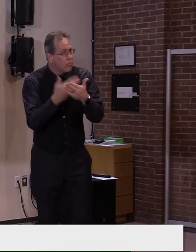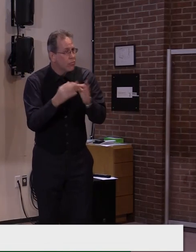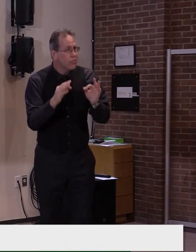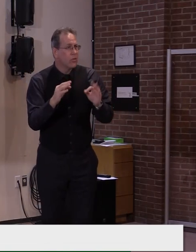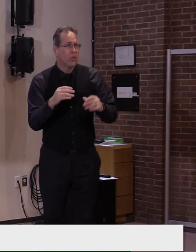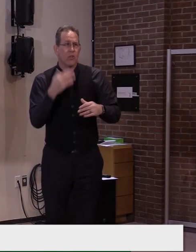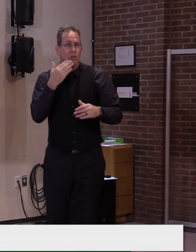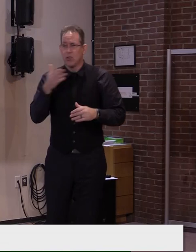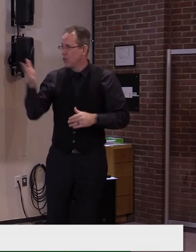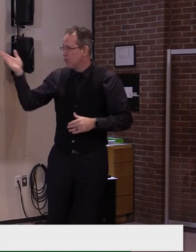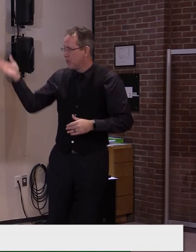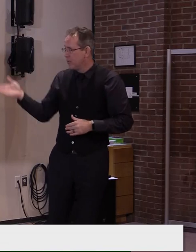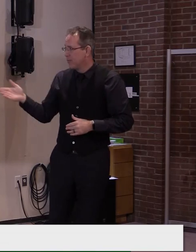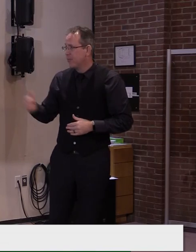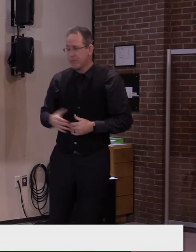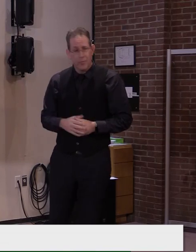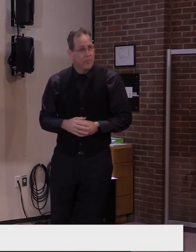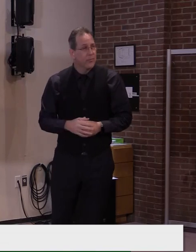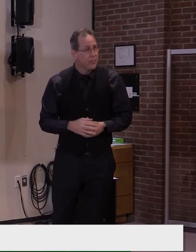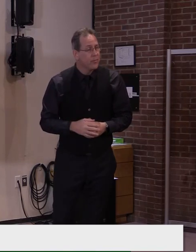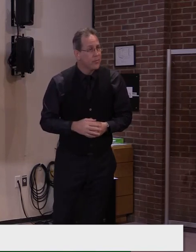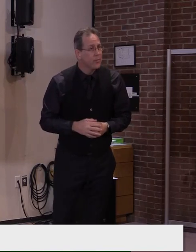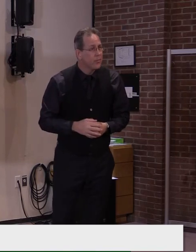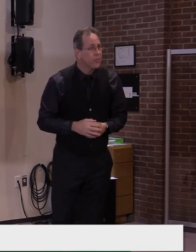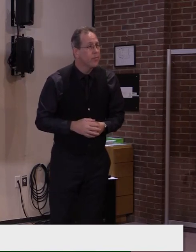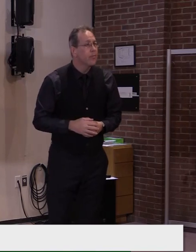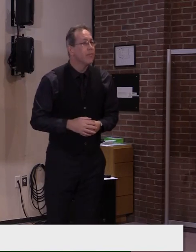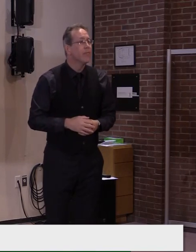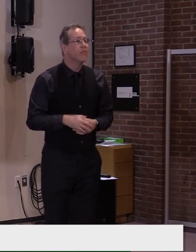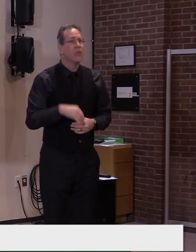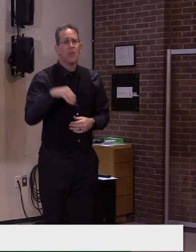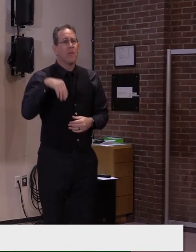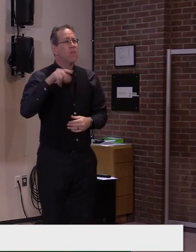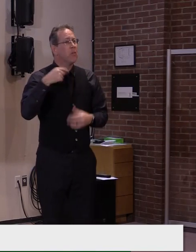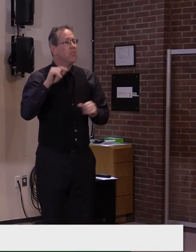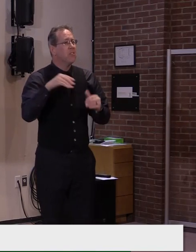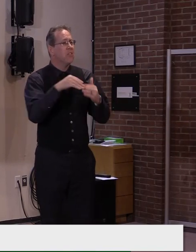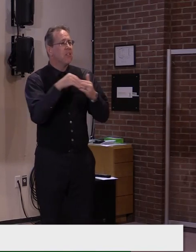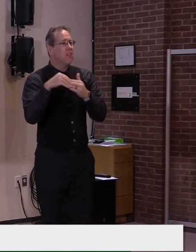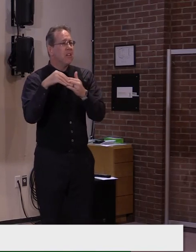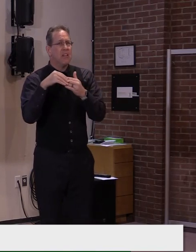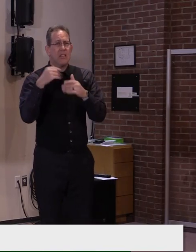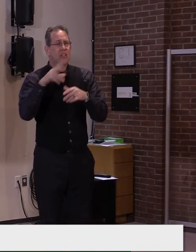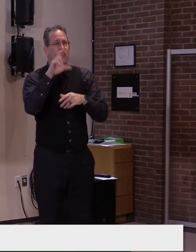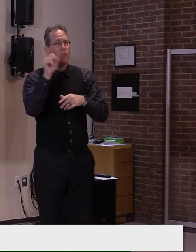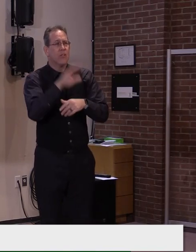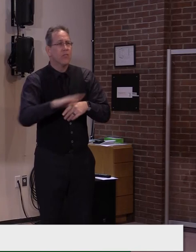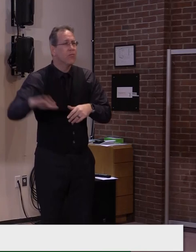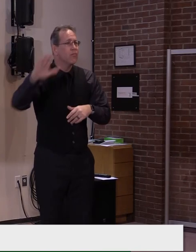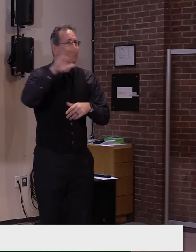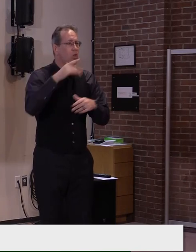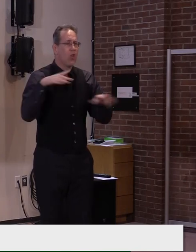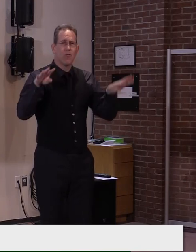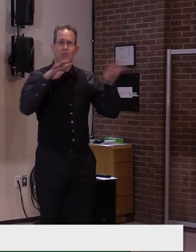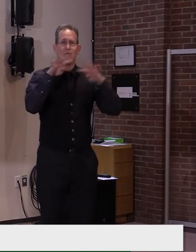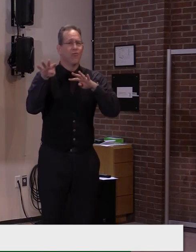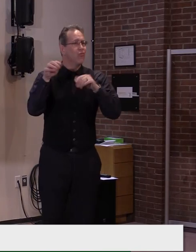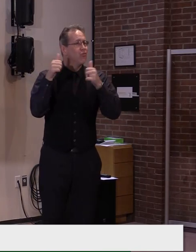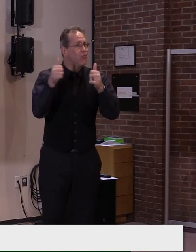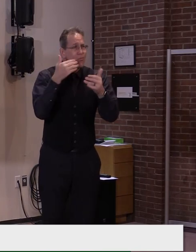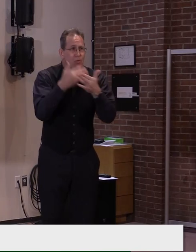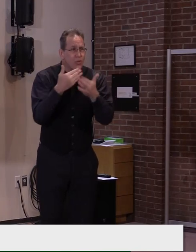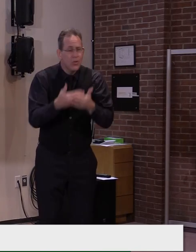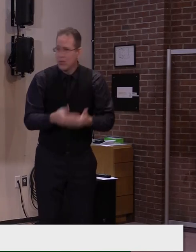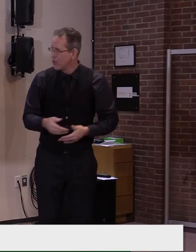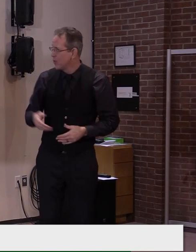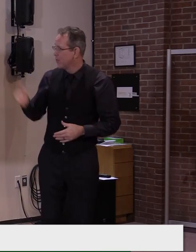74% over the age of 65, Vermont remaining the leader or near the leader in all of those categories. So critical that that's happening.